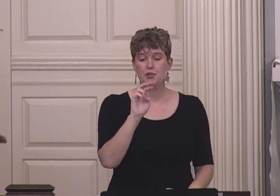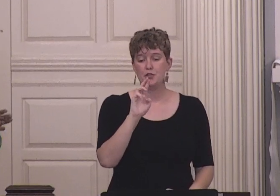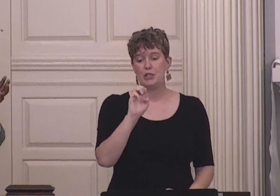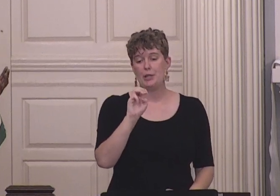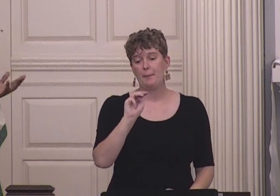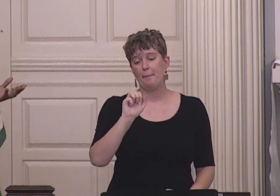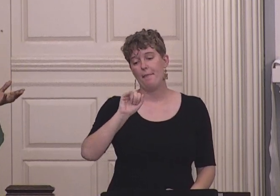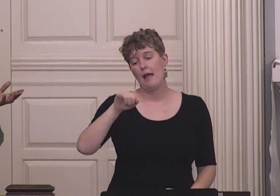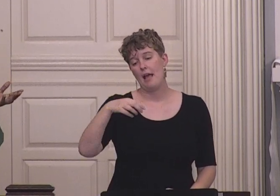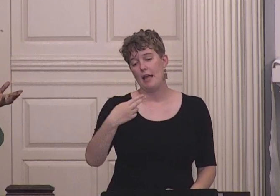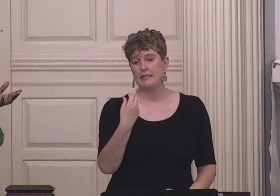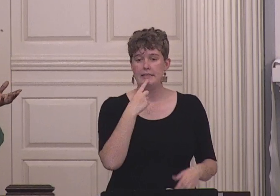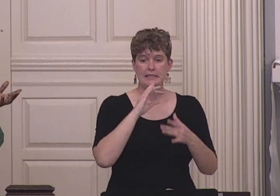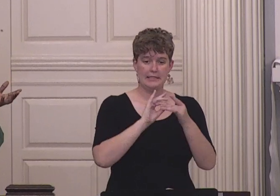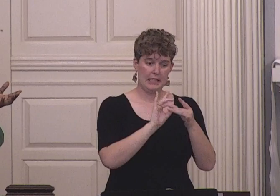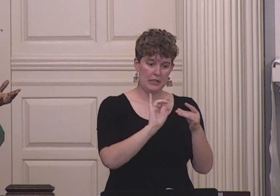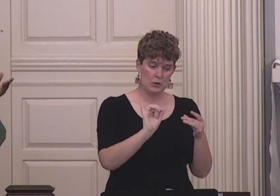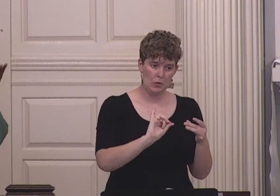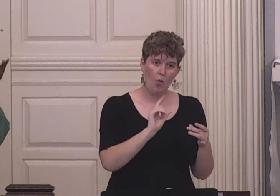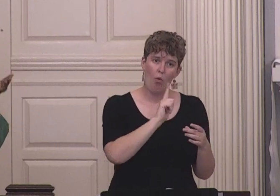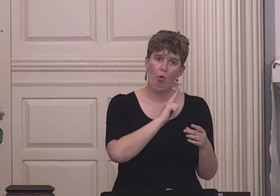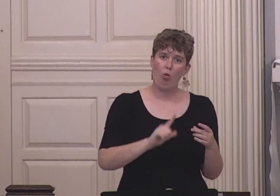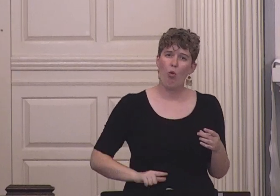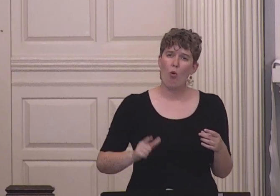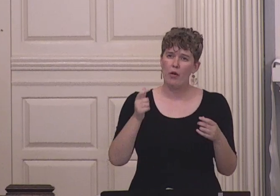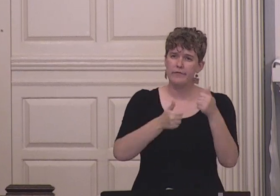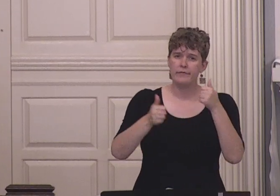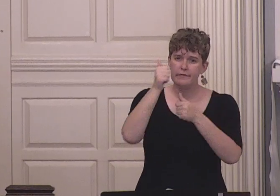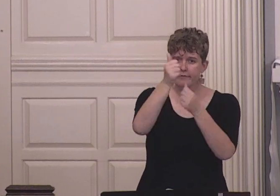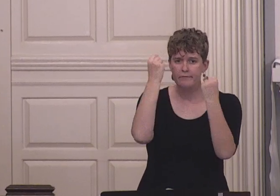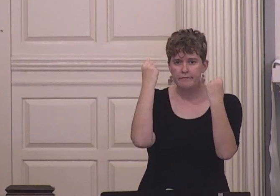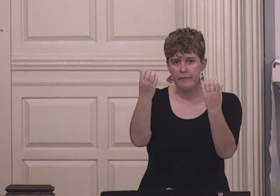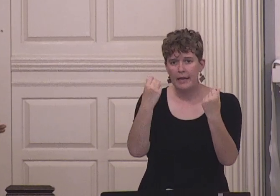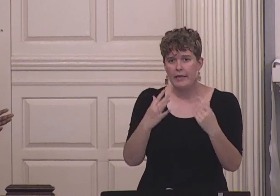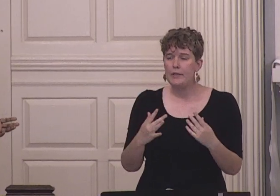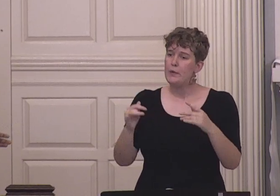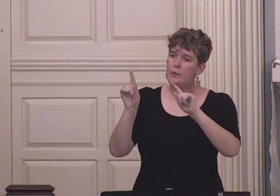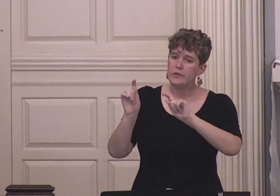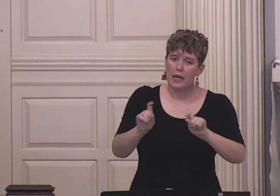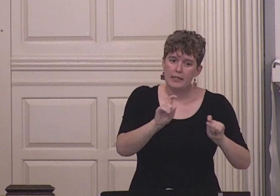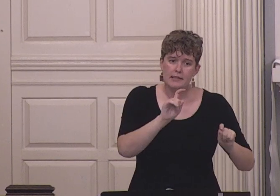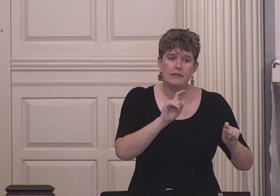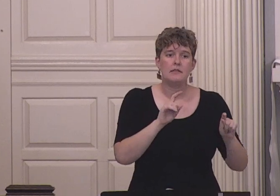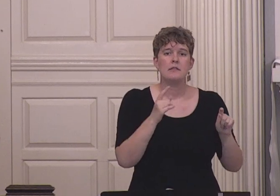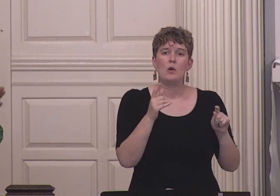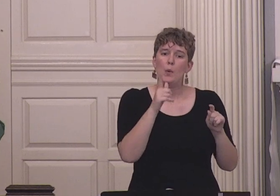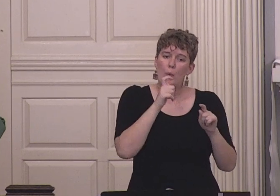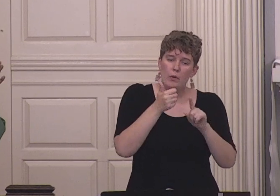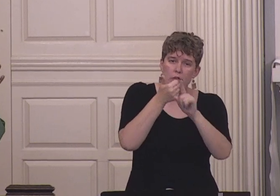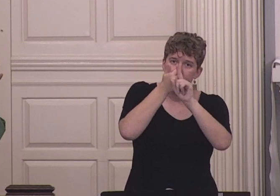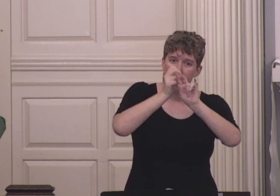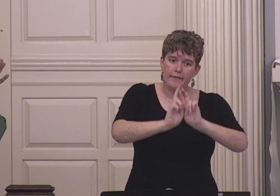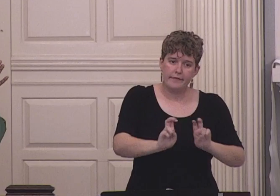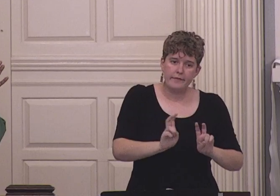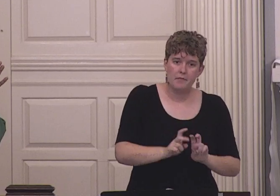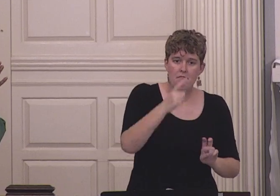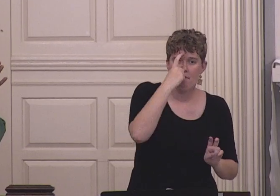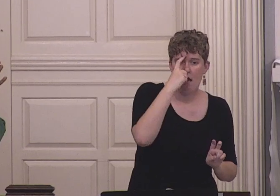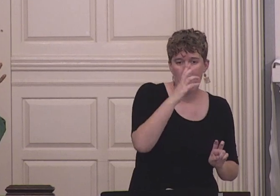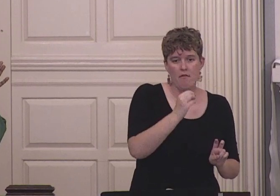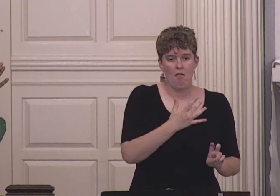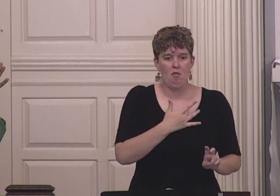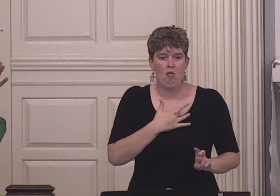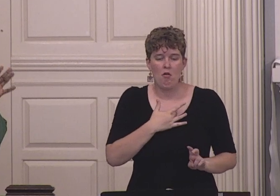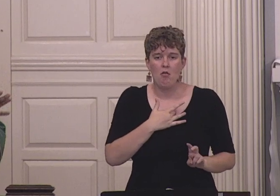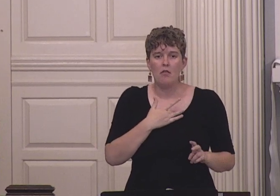O Lord of hosts, you who test the just, who probe the mind and heart, let me witness the vengeance